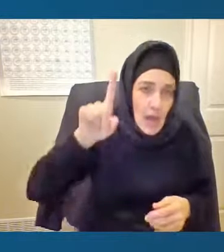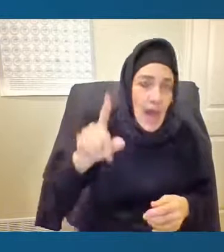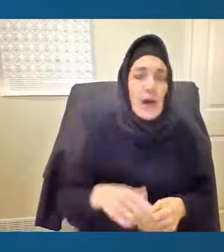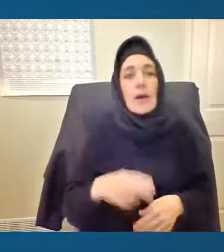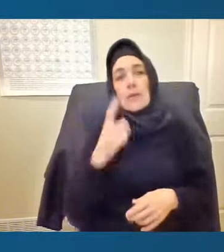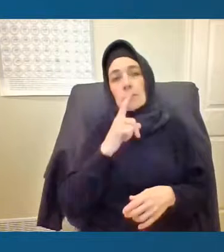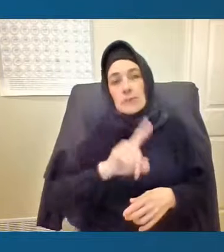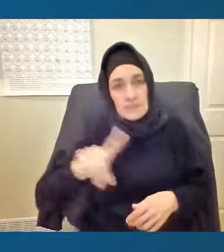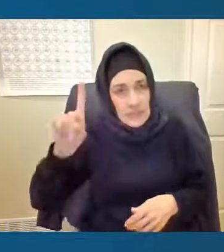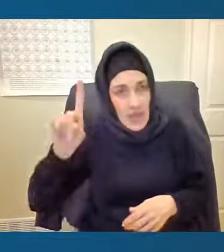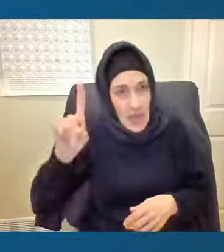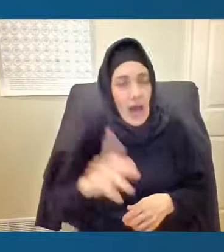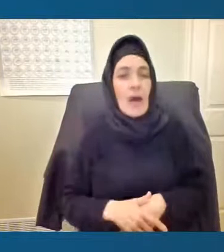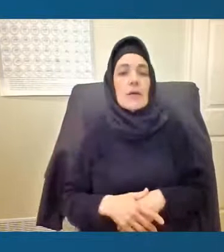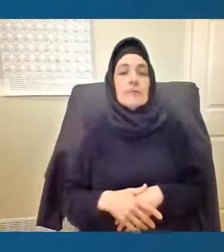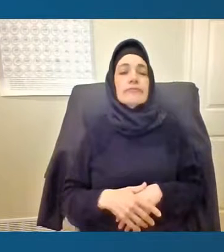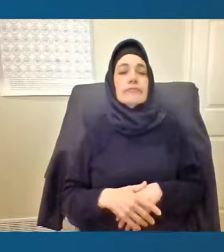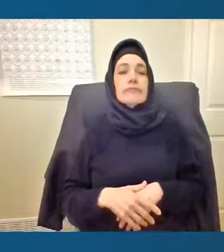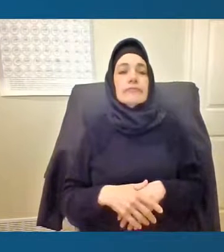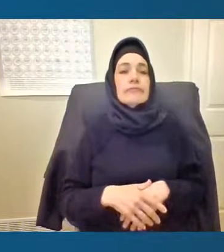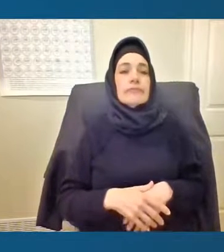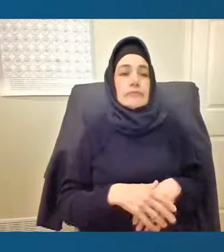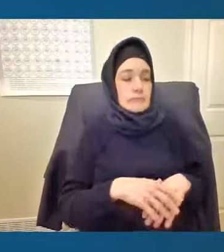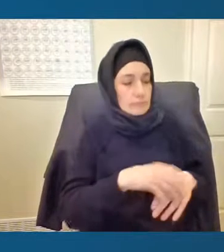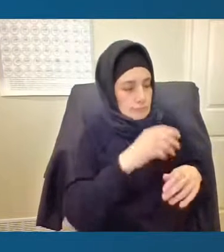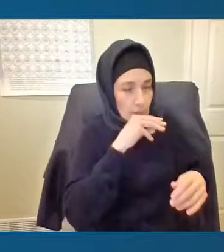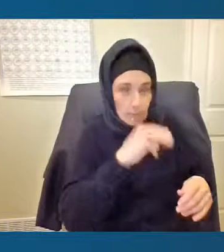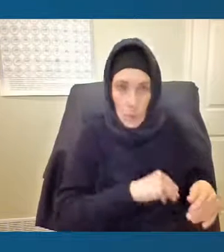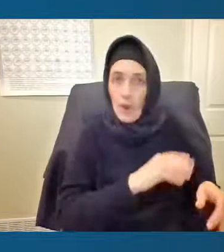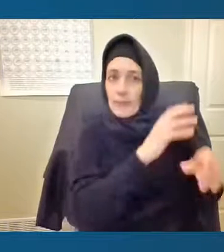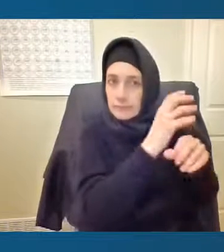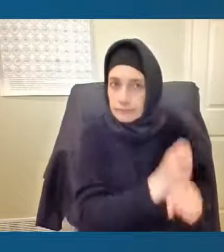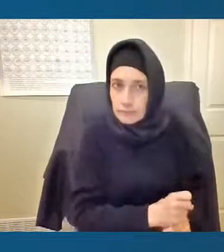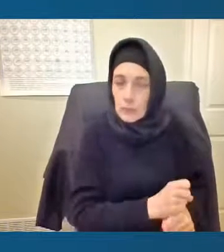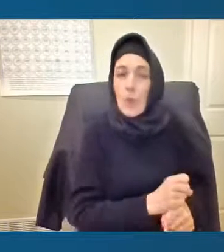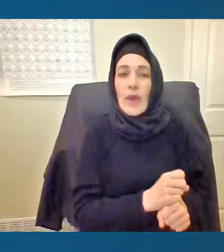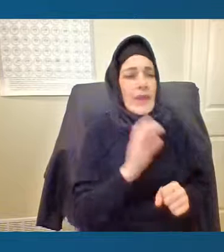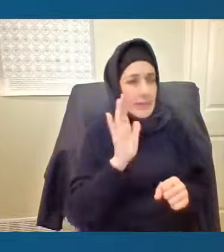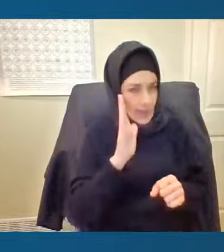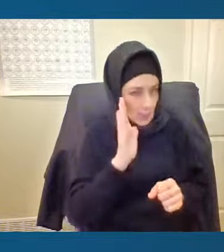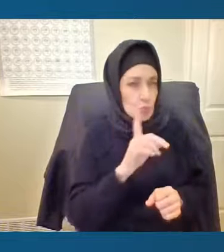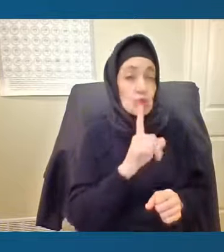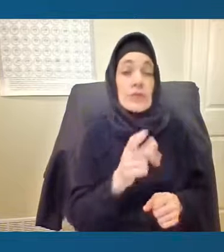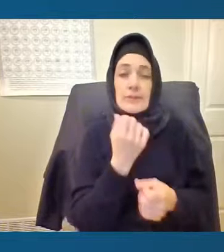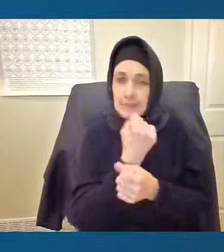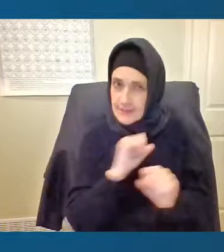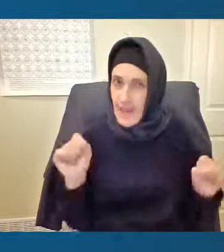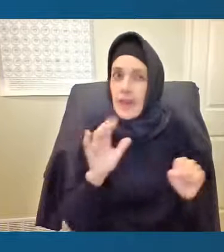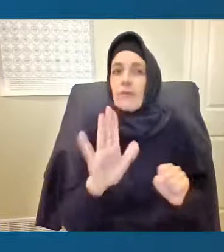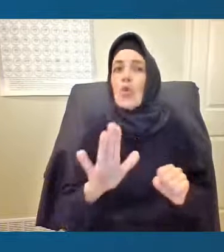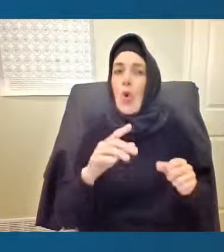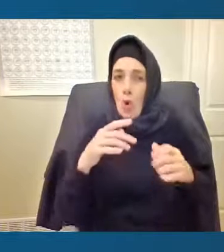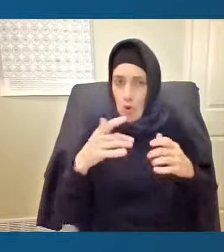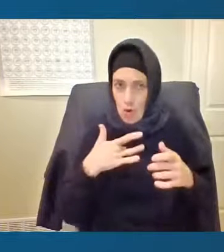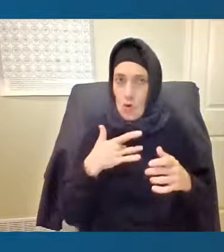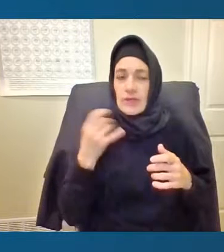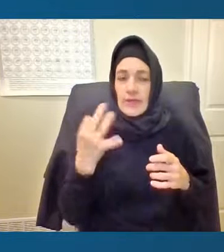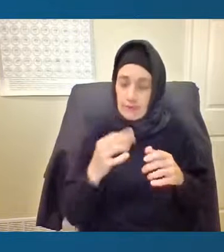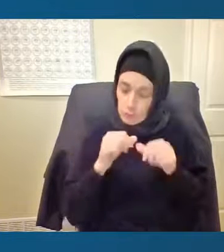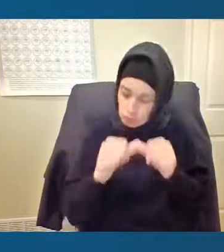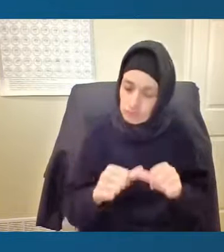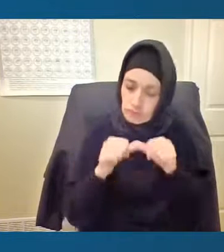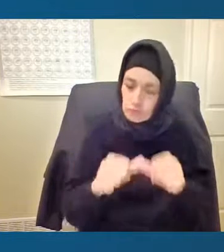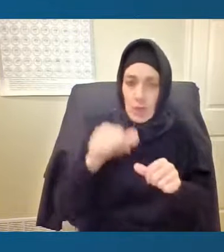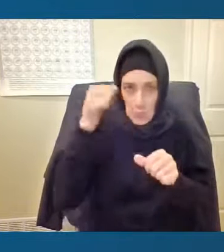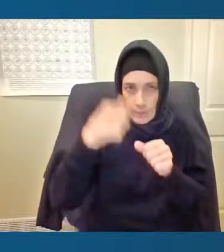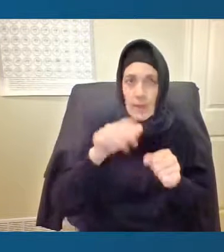that, right? It's something that really rescues your heart. And I'm going to actually show you. So what did he say? He